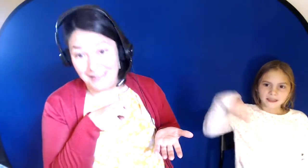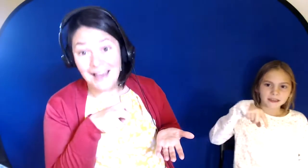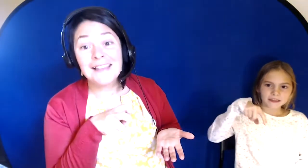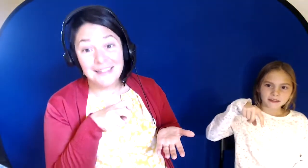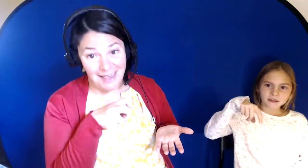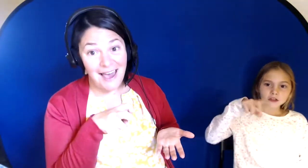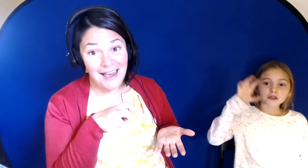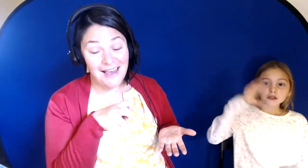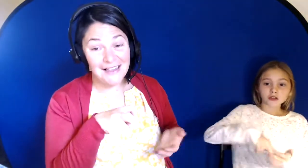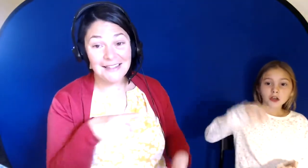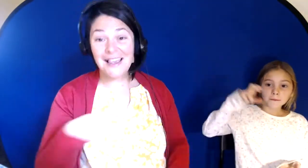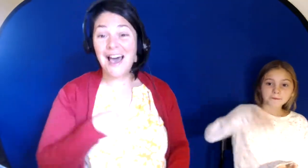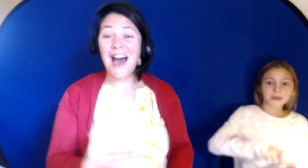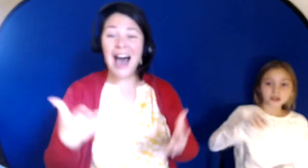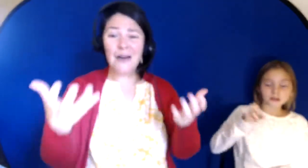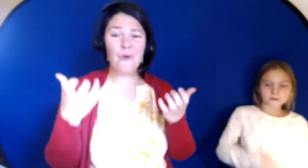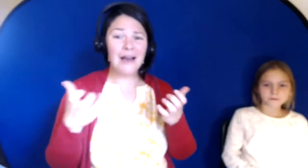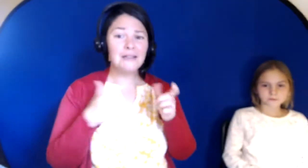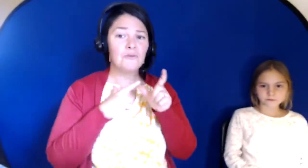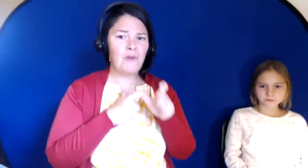Yes, yes. I want, run,